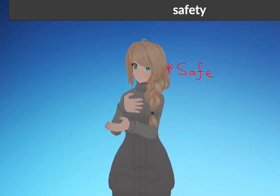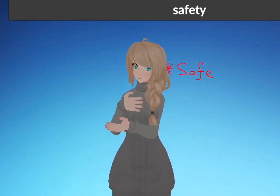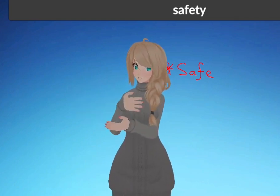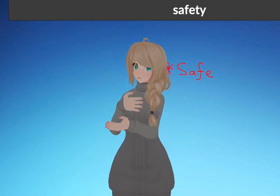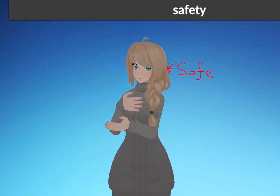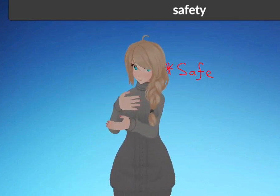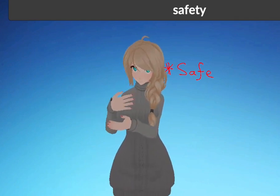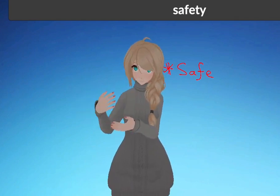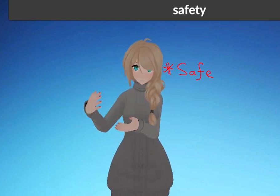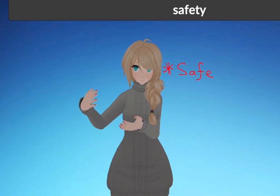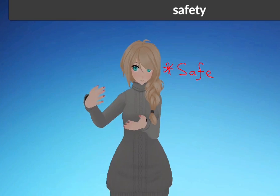Safety.